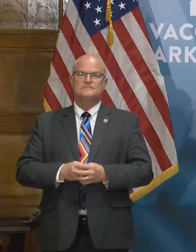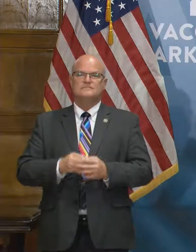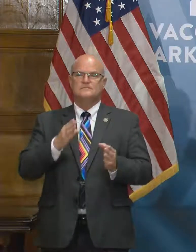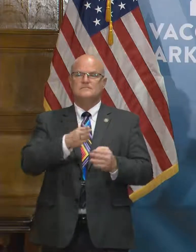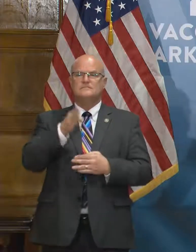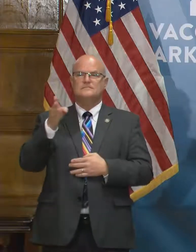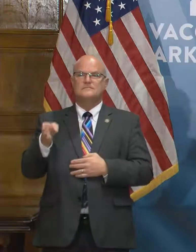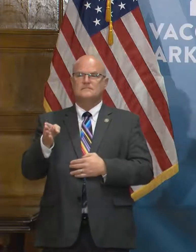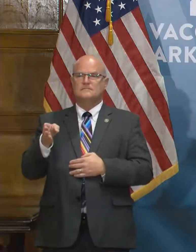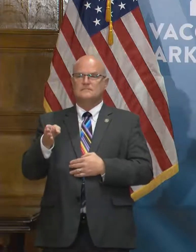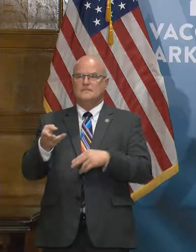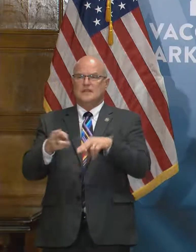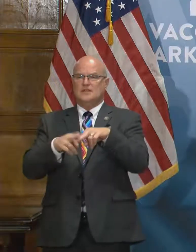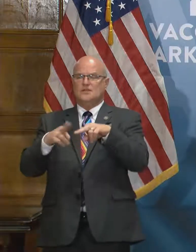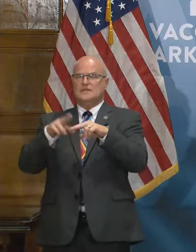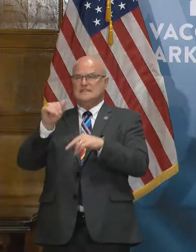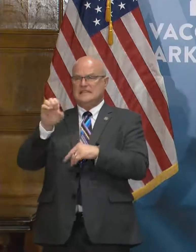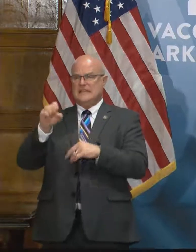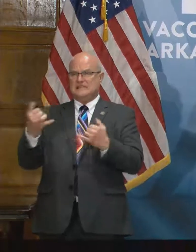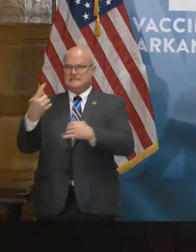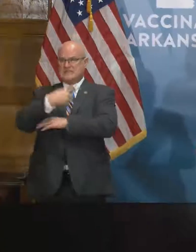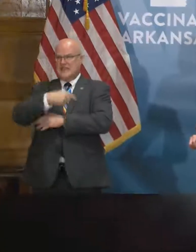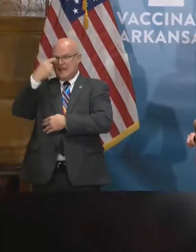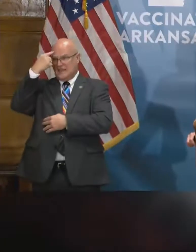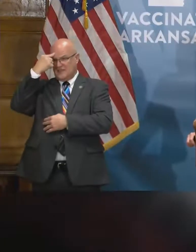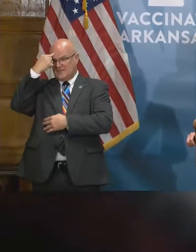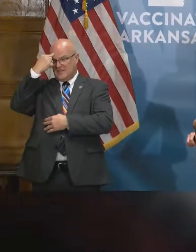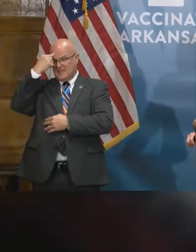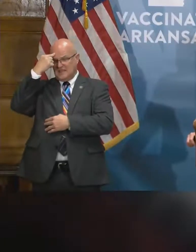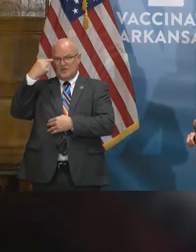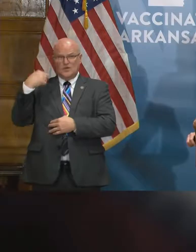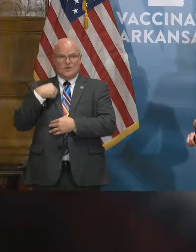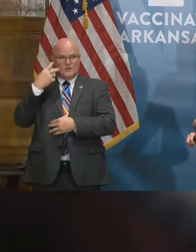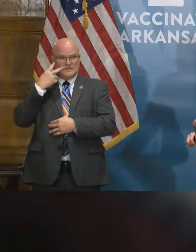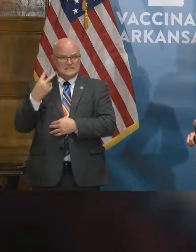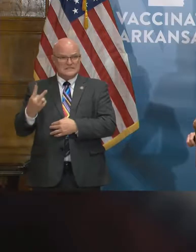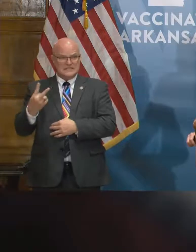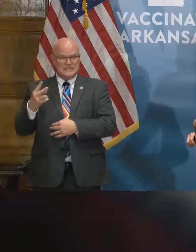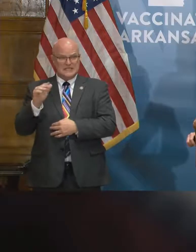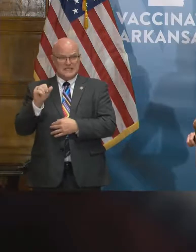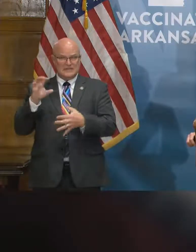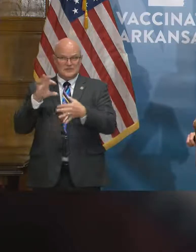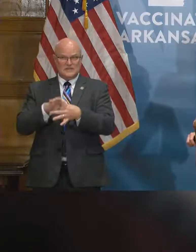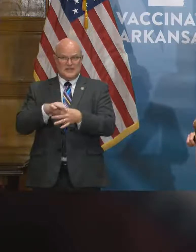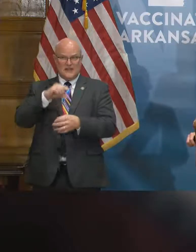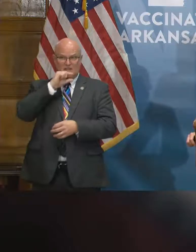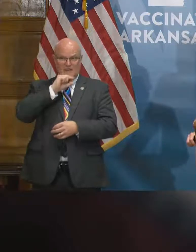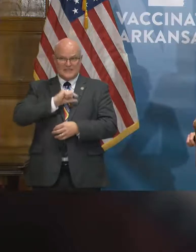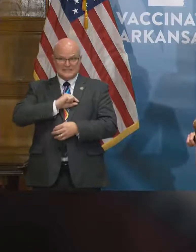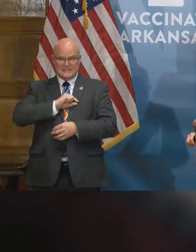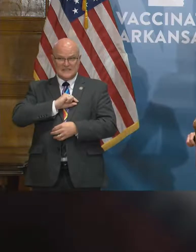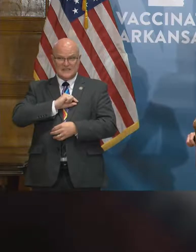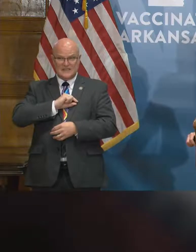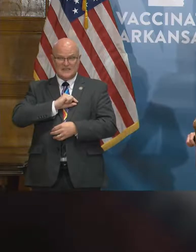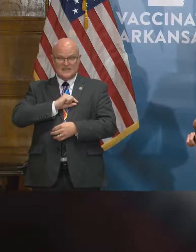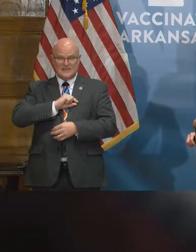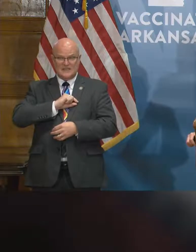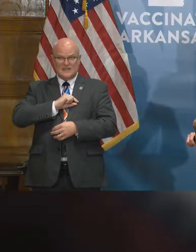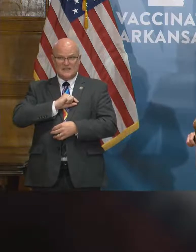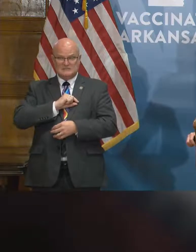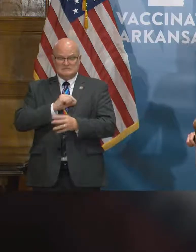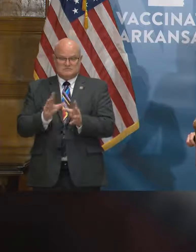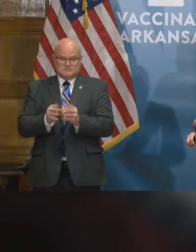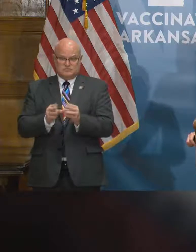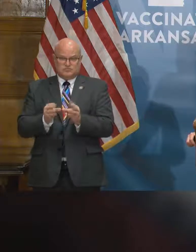The increasing cases today, do you think that we're seeing cases related to Thanksgiving itself, like